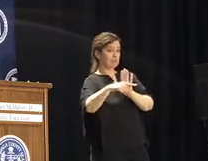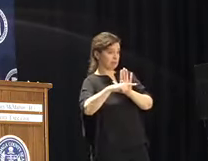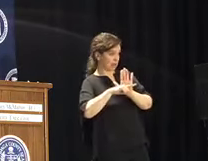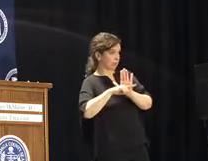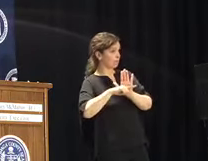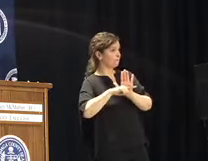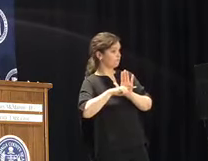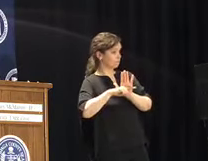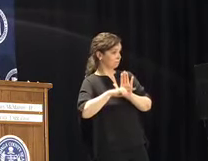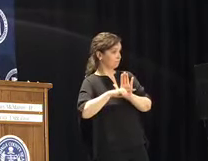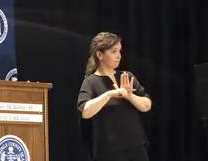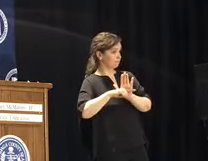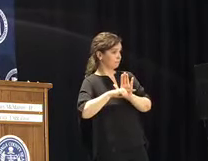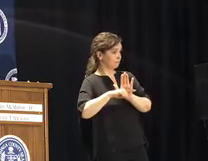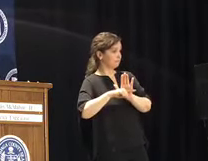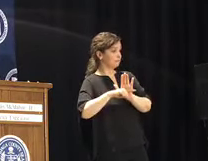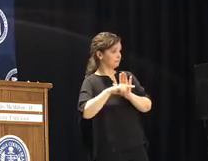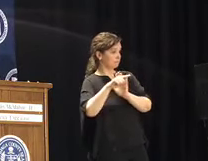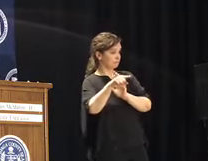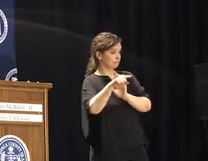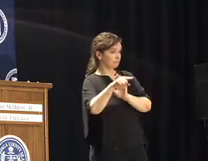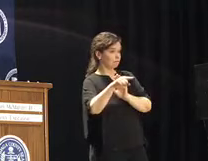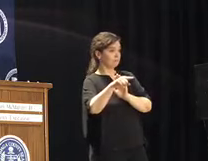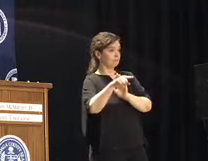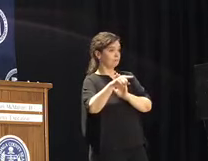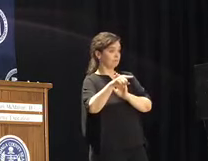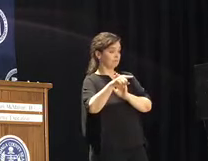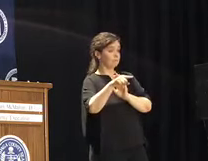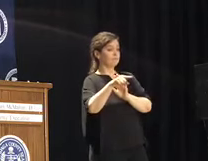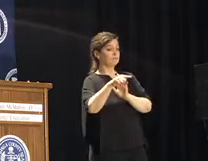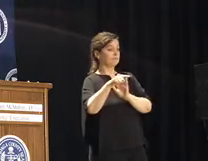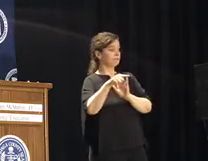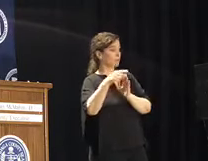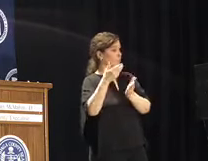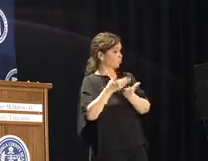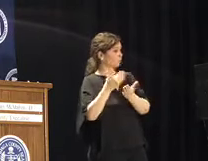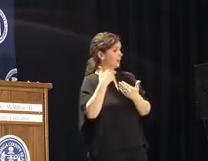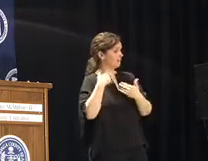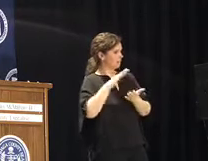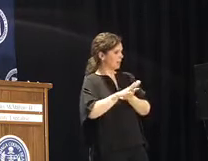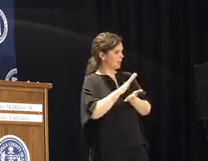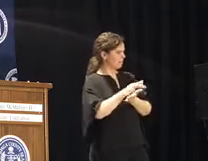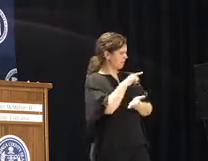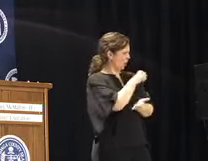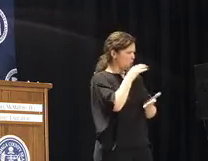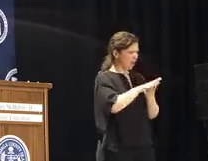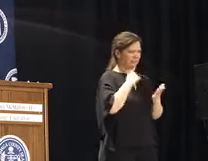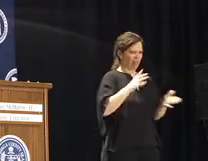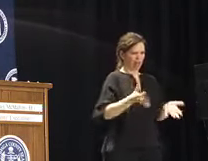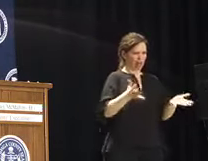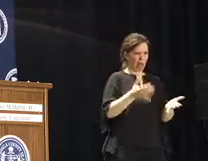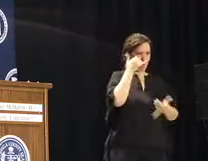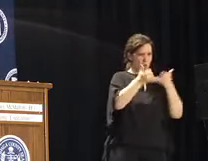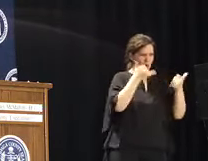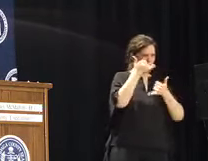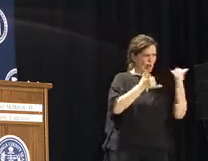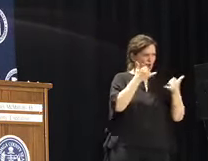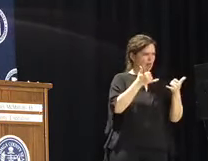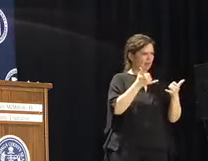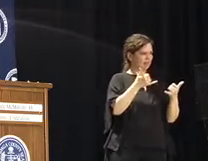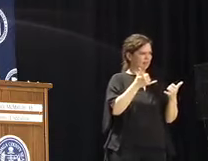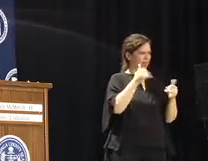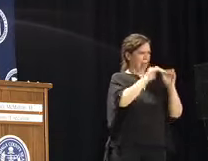tried everywhere, your office, the health department, to get paperwork, and I'm wondering if that's a process you're aware of. Yeah,